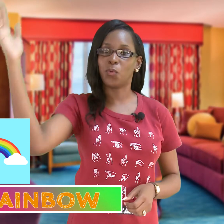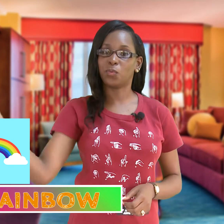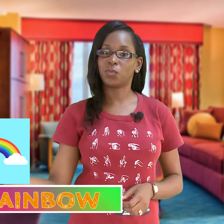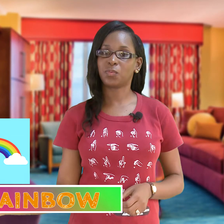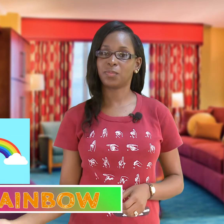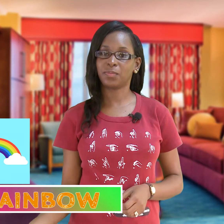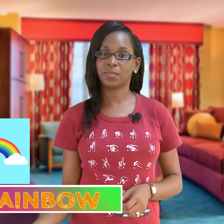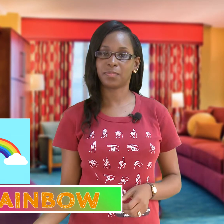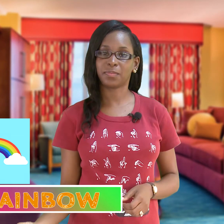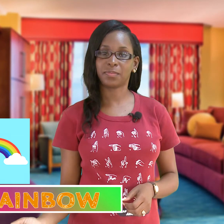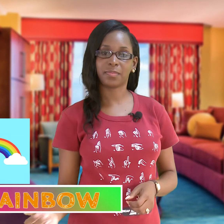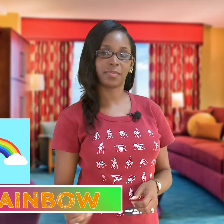Rainbow.